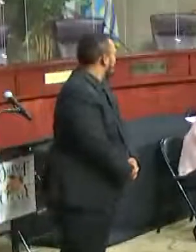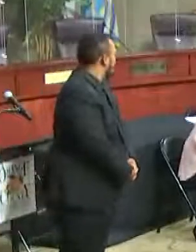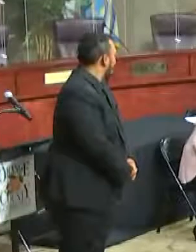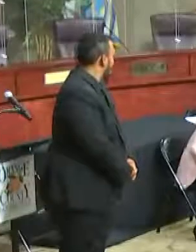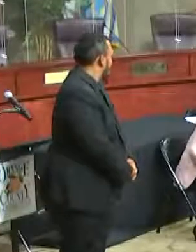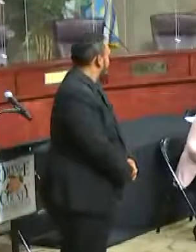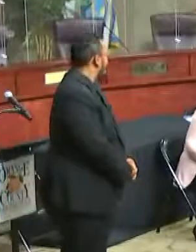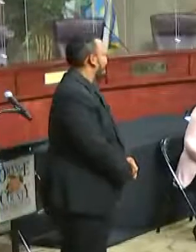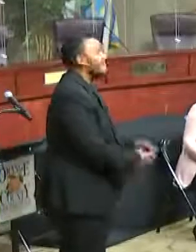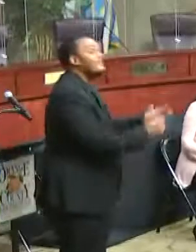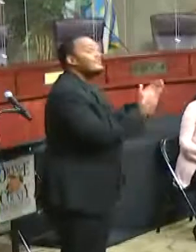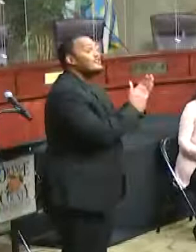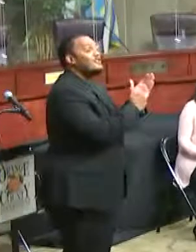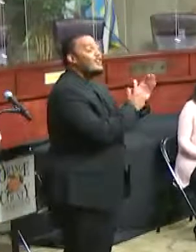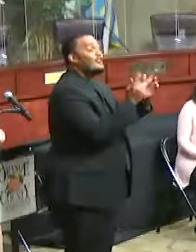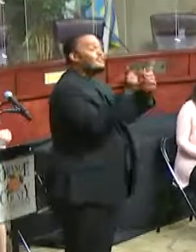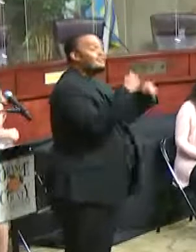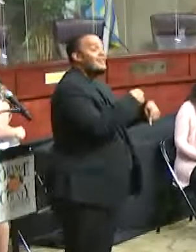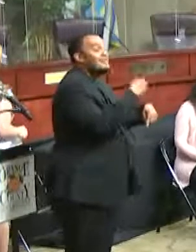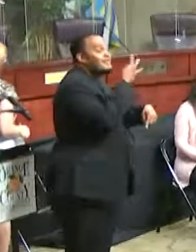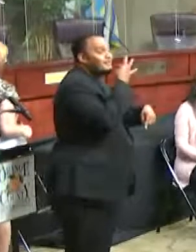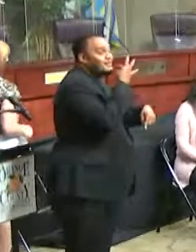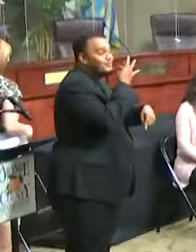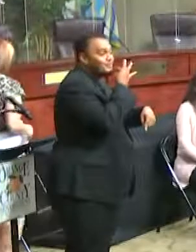out momentarily. And